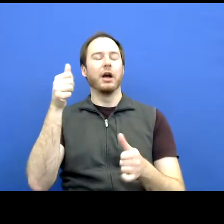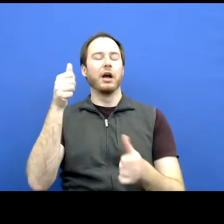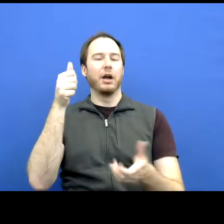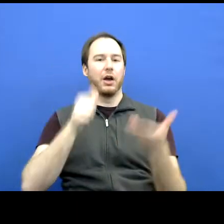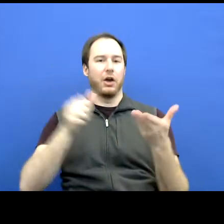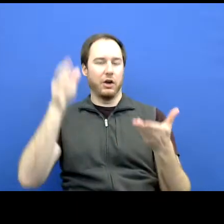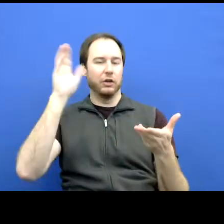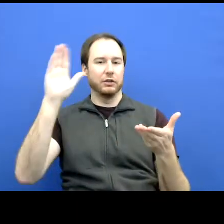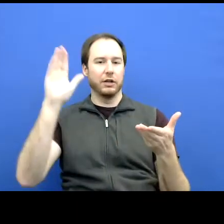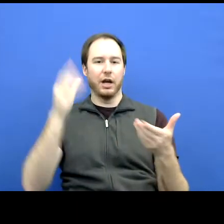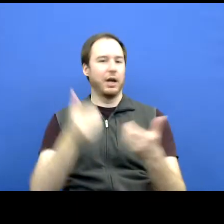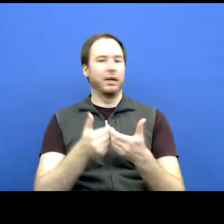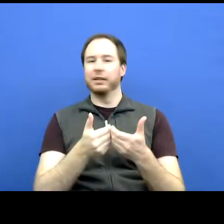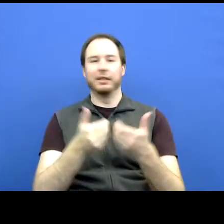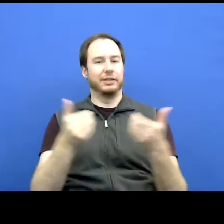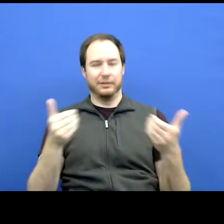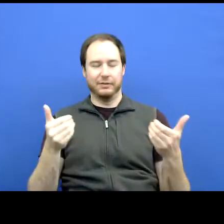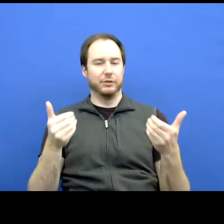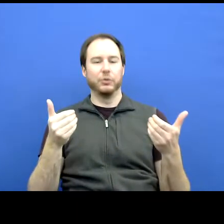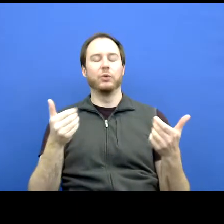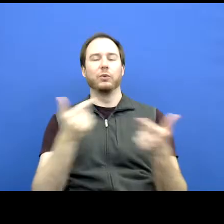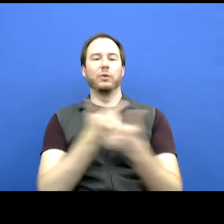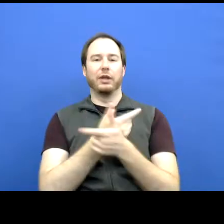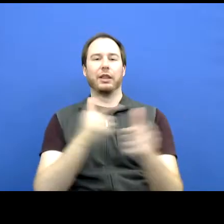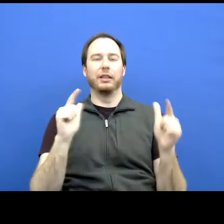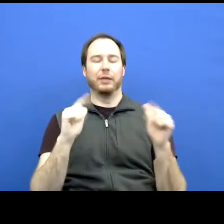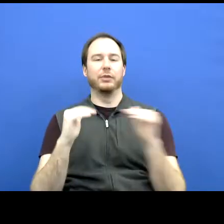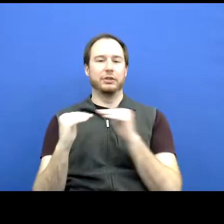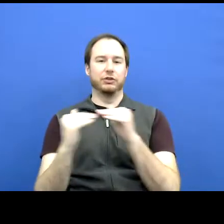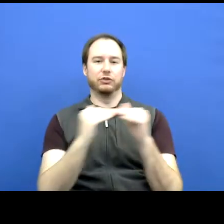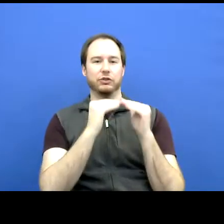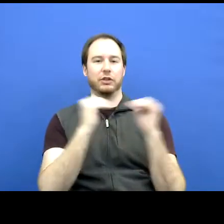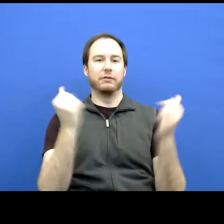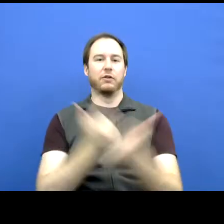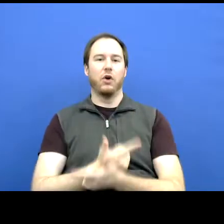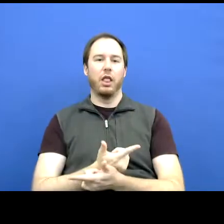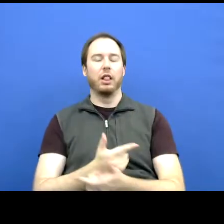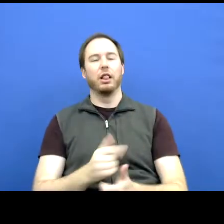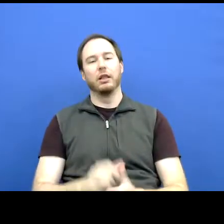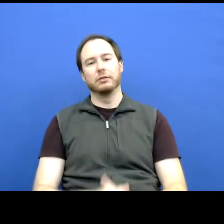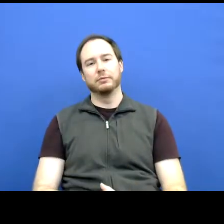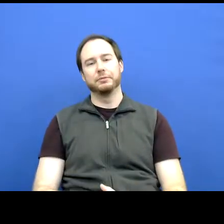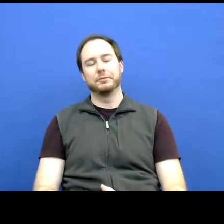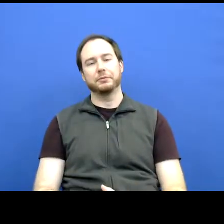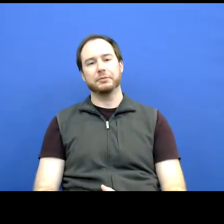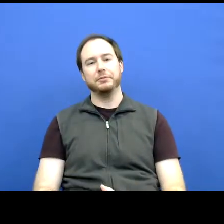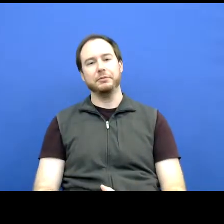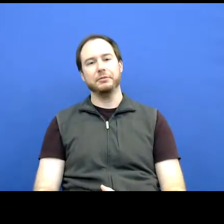one nation under God, indivisible, with liberty and justice.